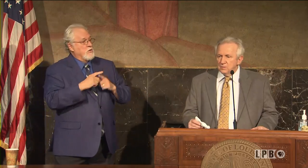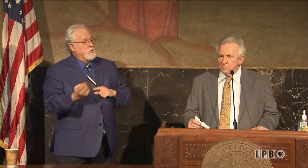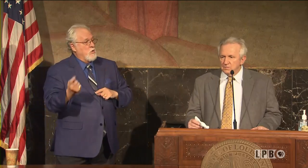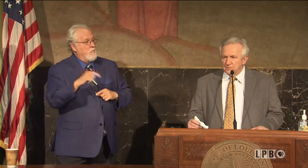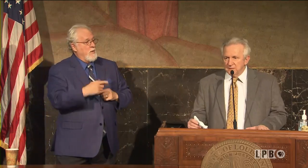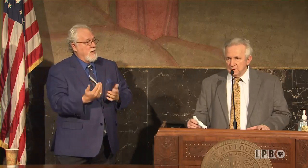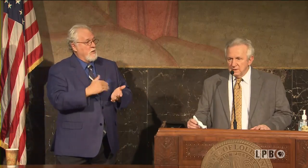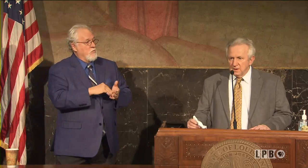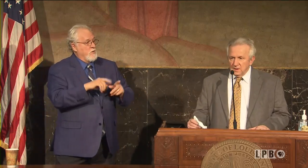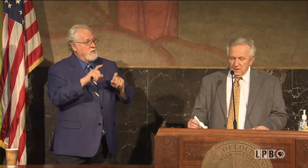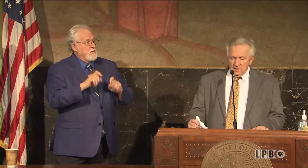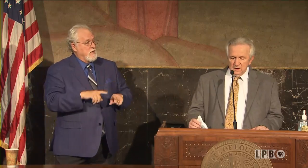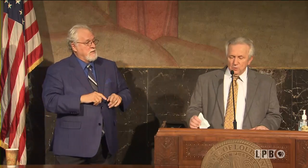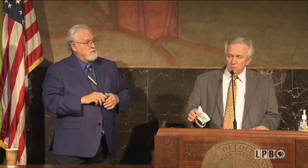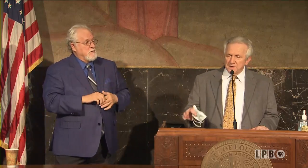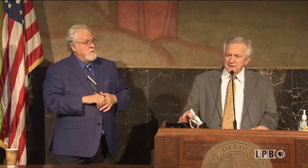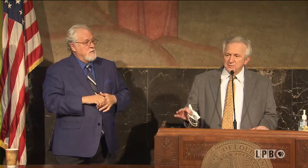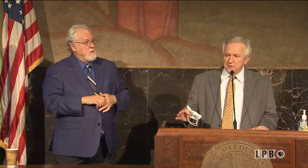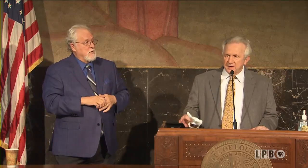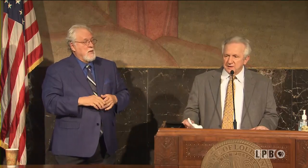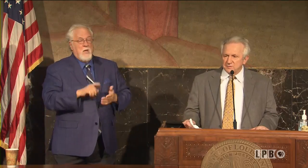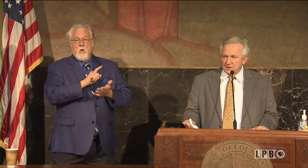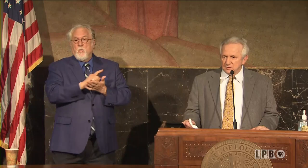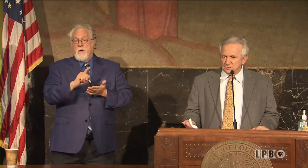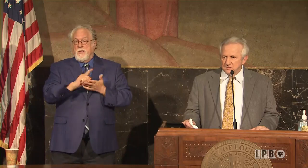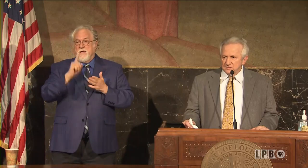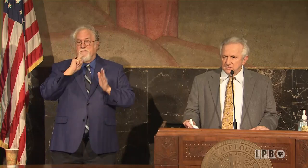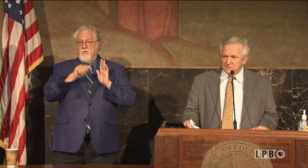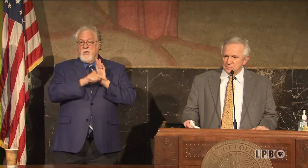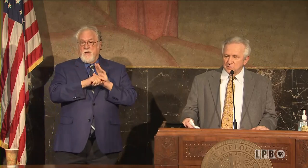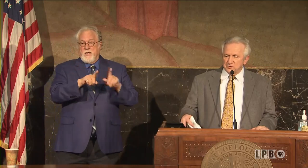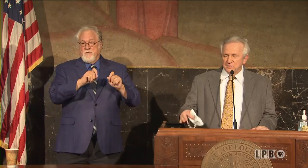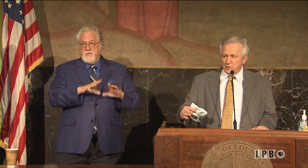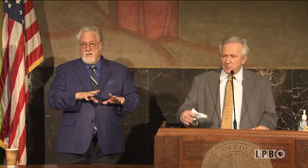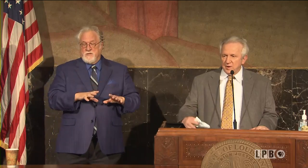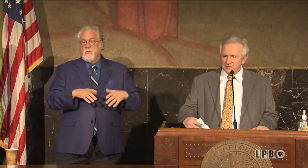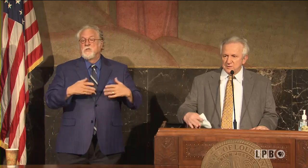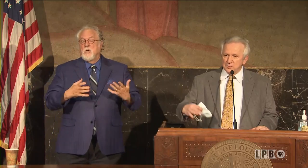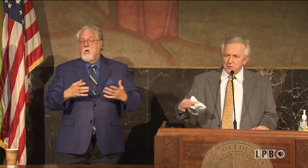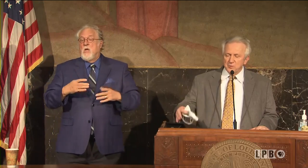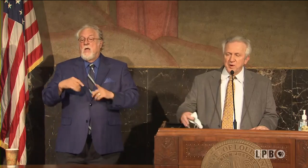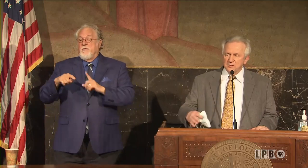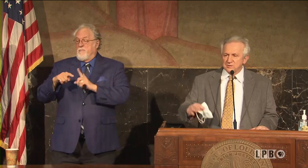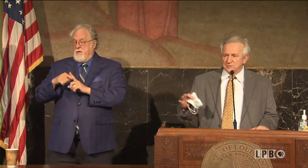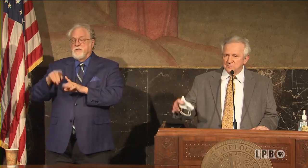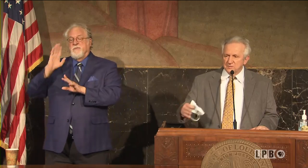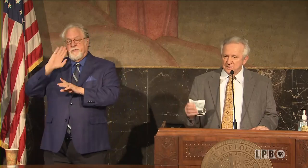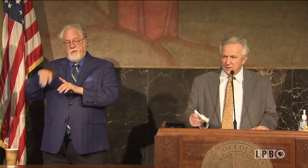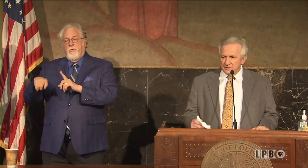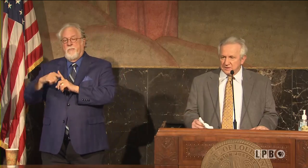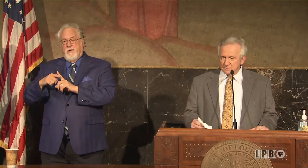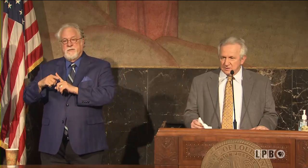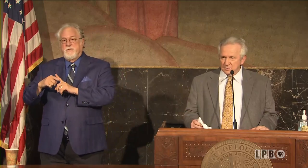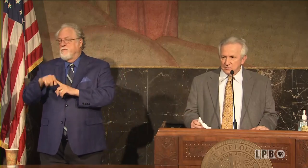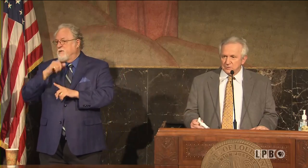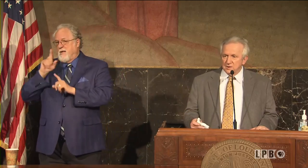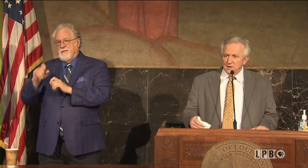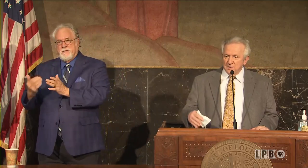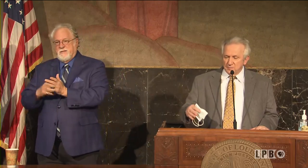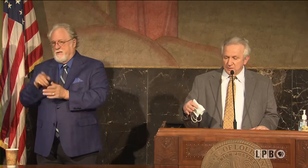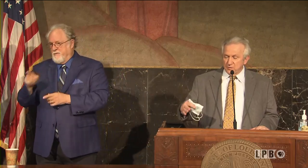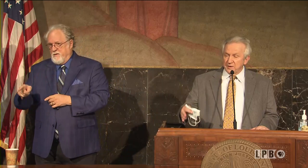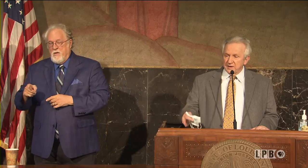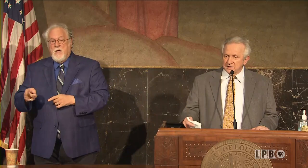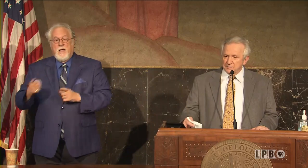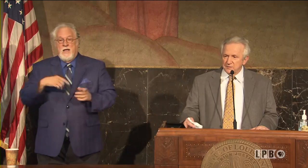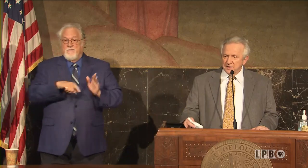and retest people? Weekly for negative tests. So if you're positive, you know you're positive, you're not retesting those.